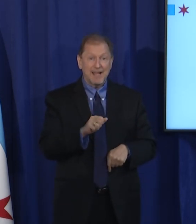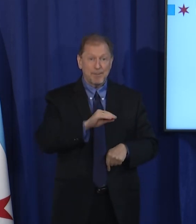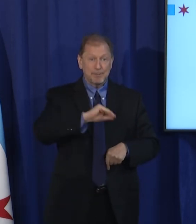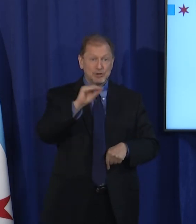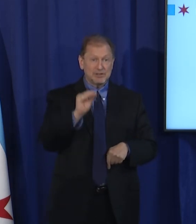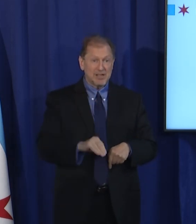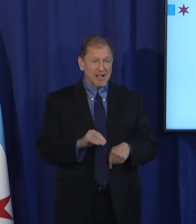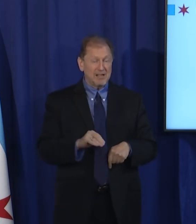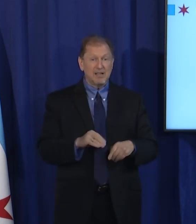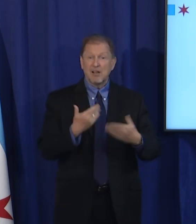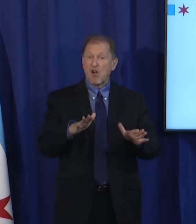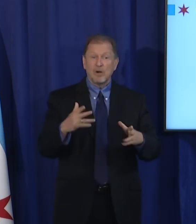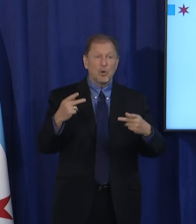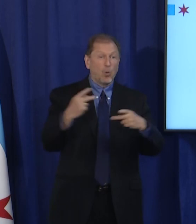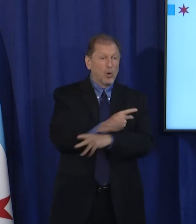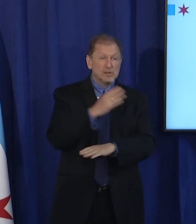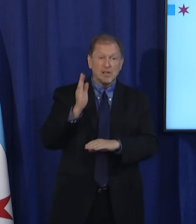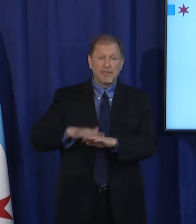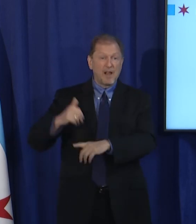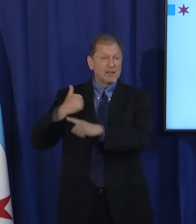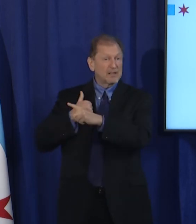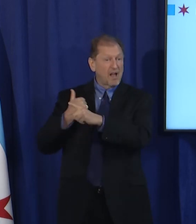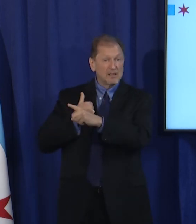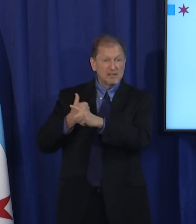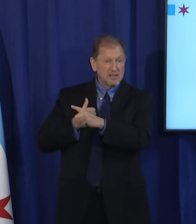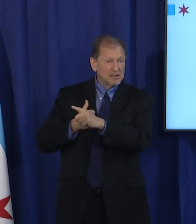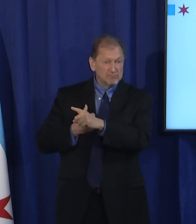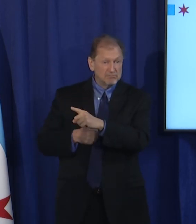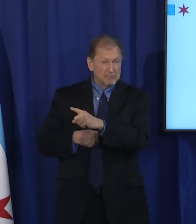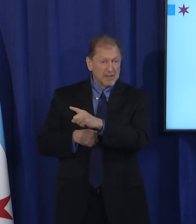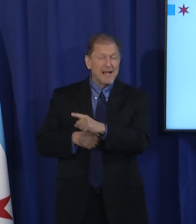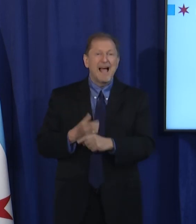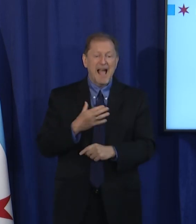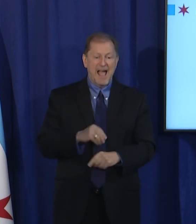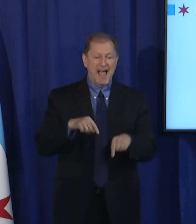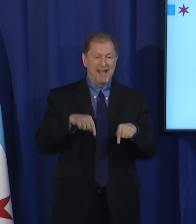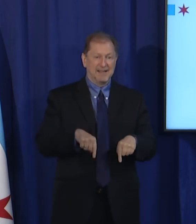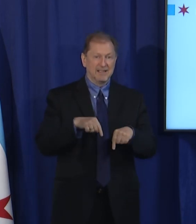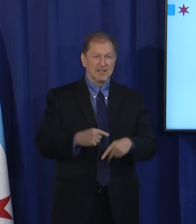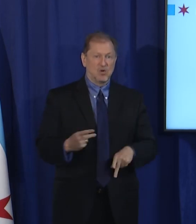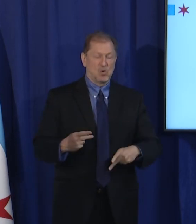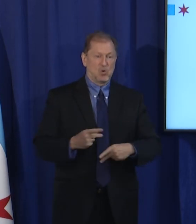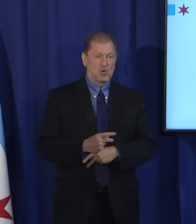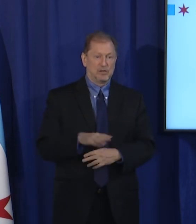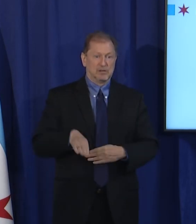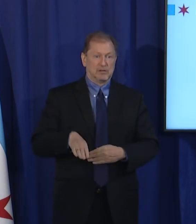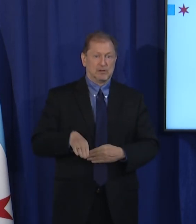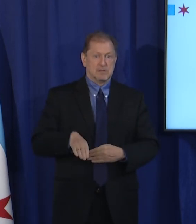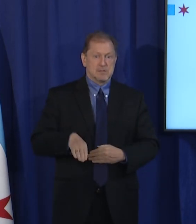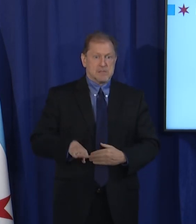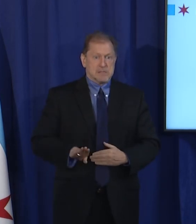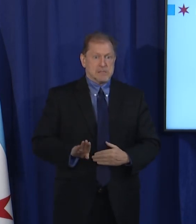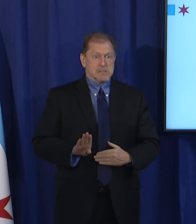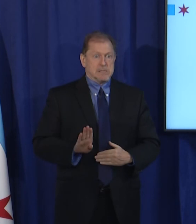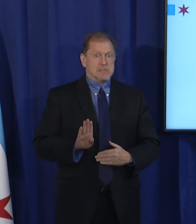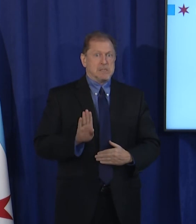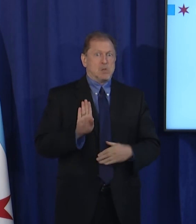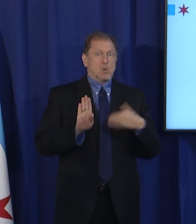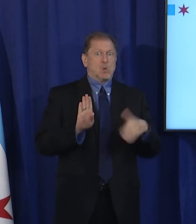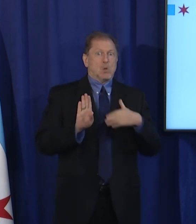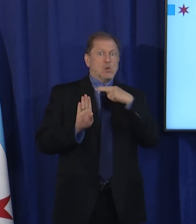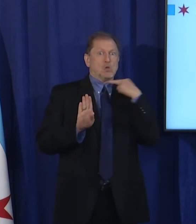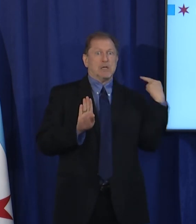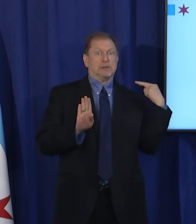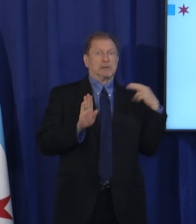now are much worse than Canada's was, and our potential for a surge is much greater. So